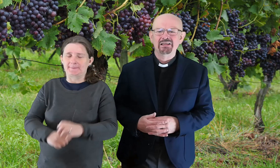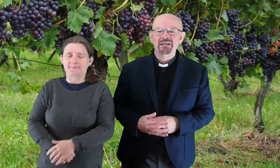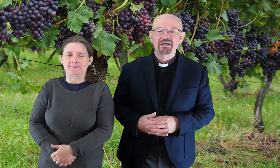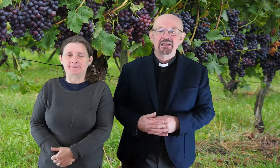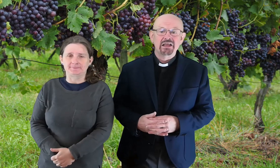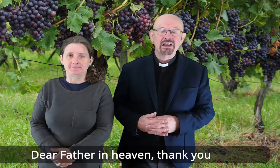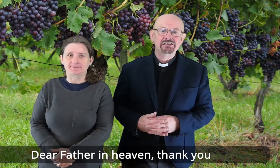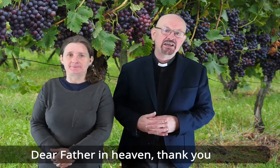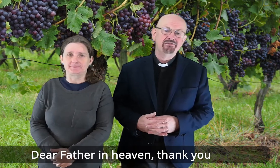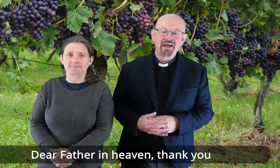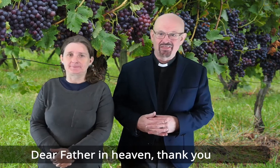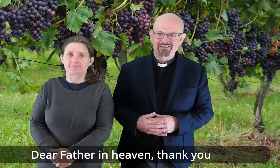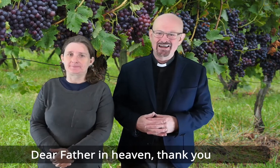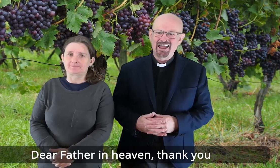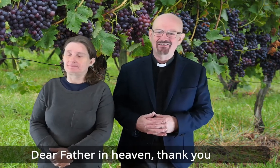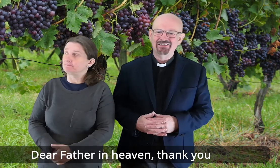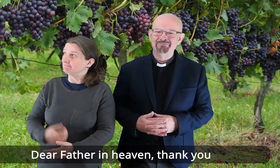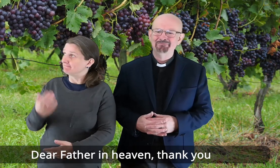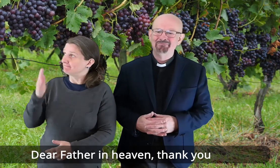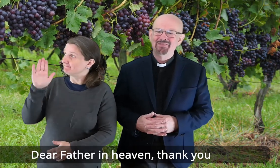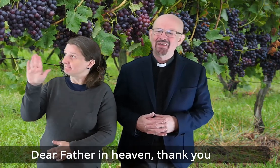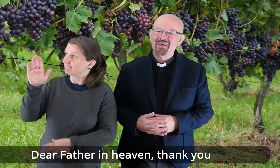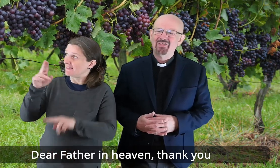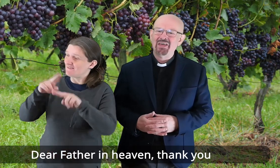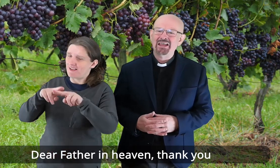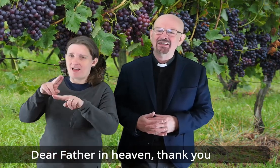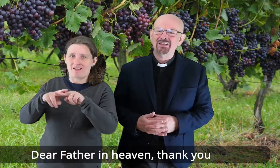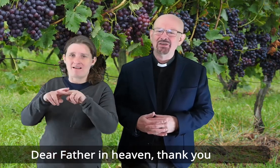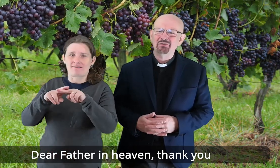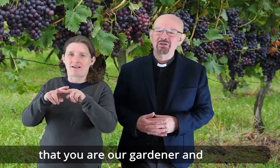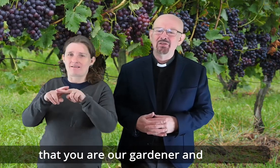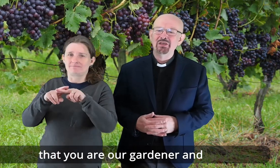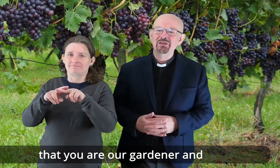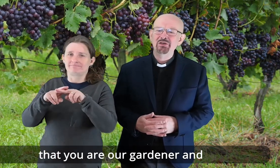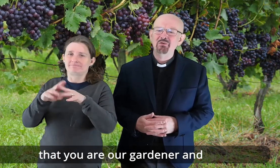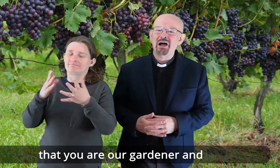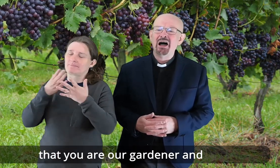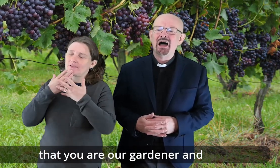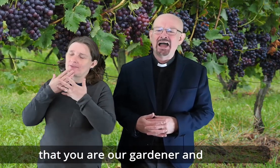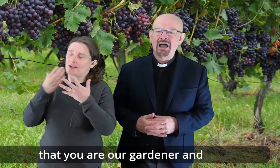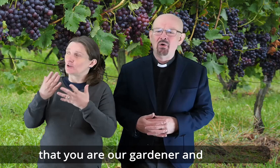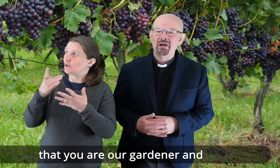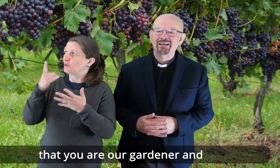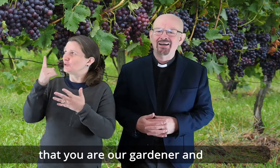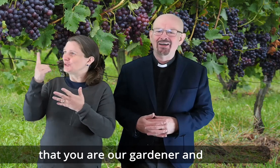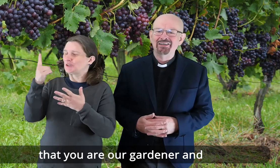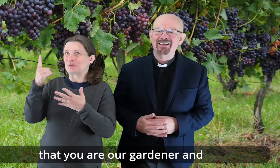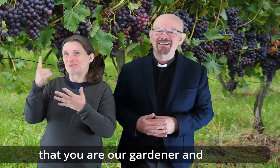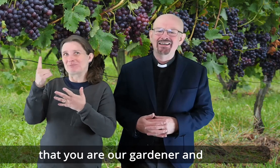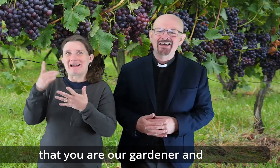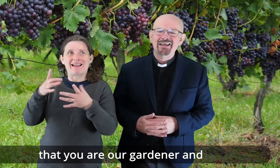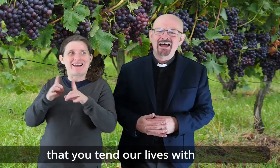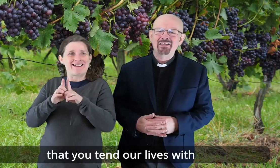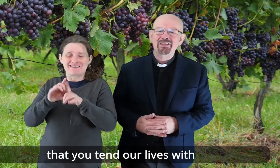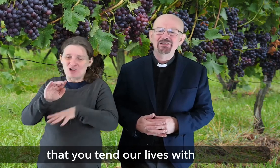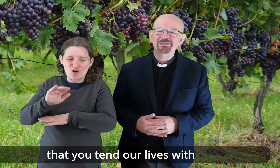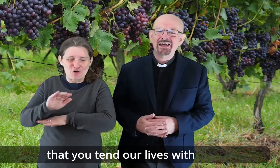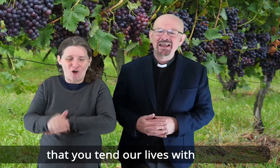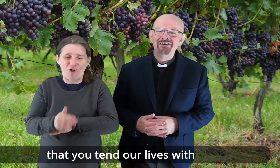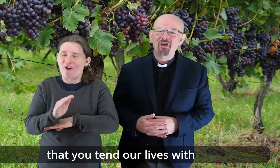Dear Father in heaven, thank you that you are our gardener and that you tend our